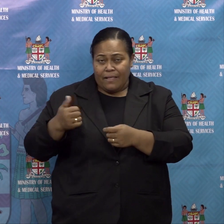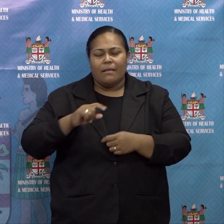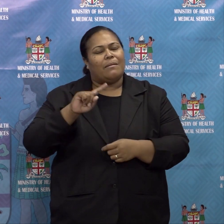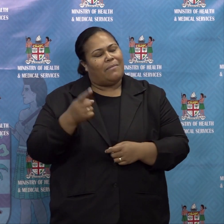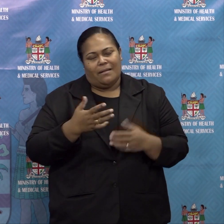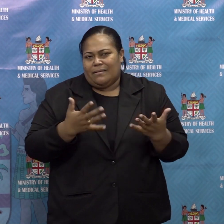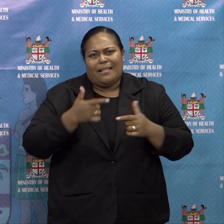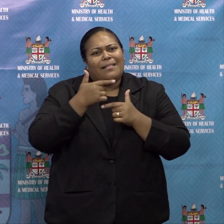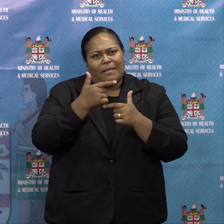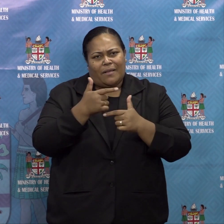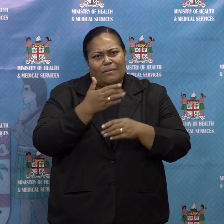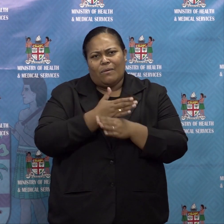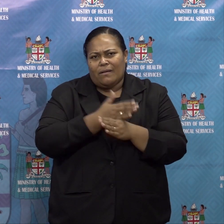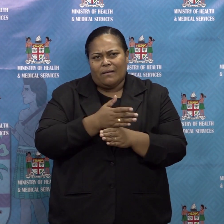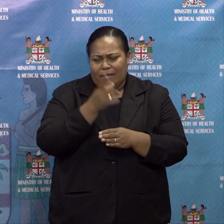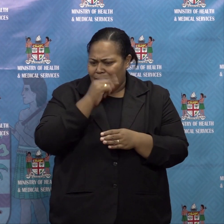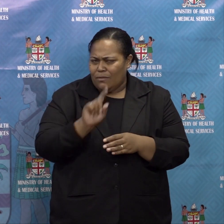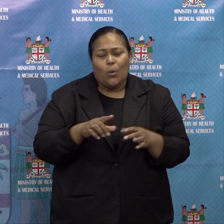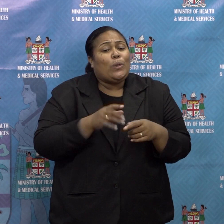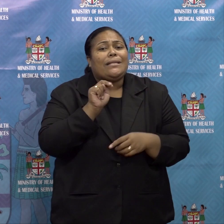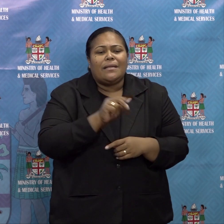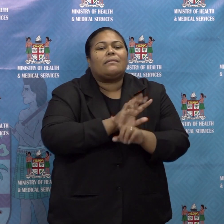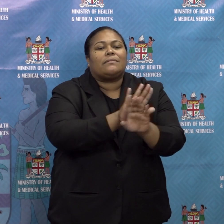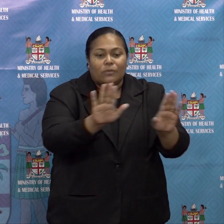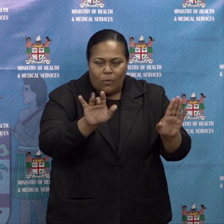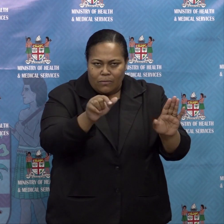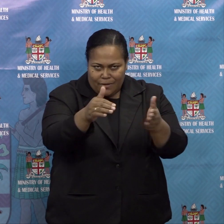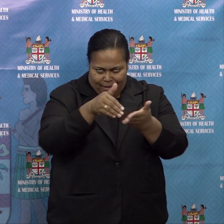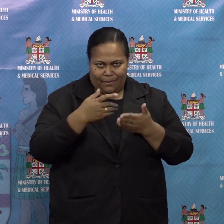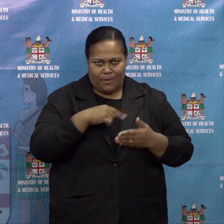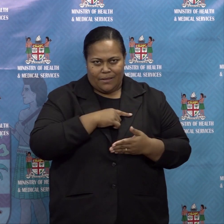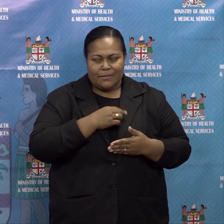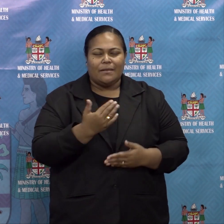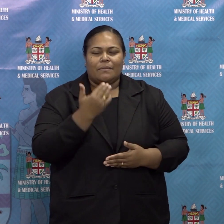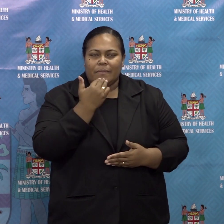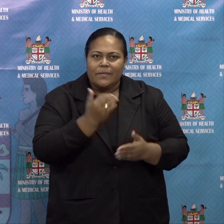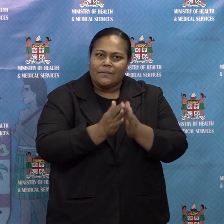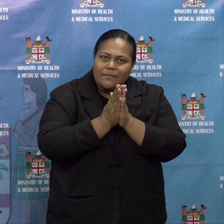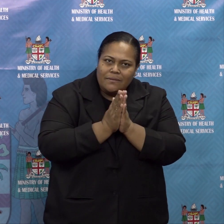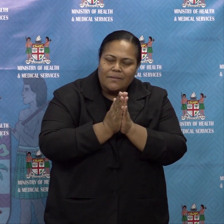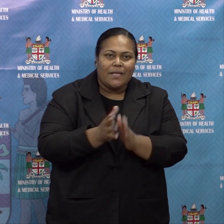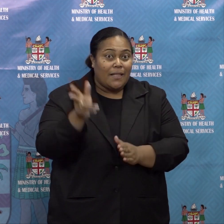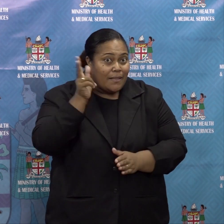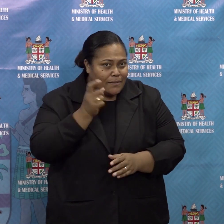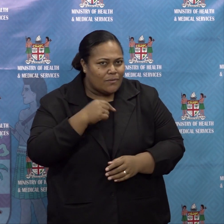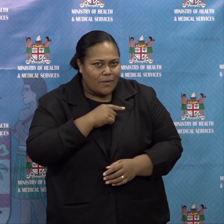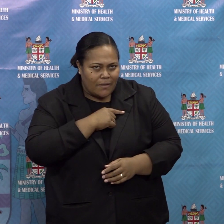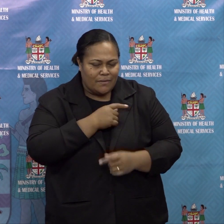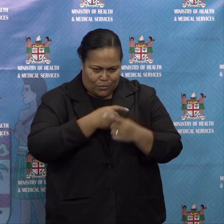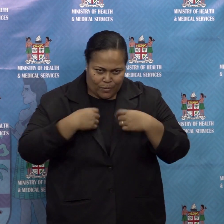much we can do. We really do need the public's help. Please listen to all of the directives and the advice that we're giving